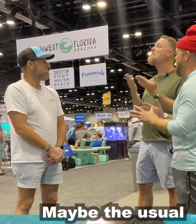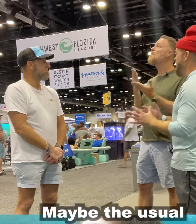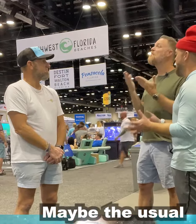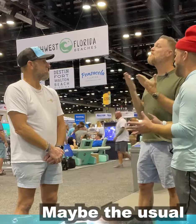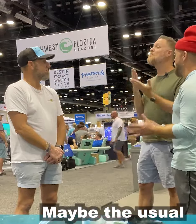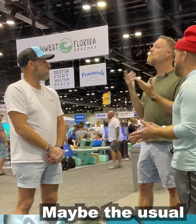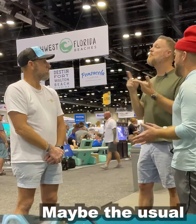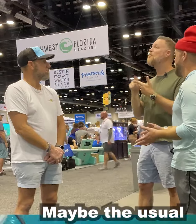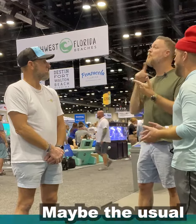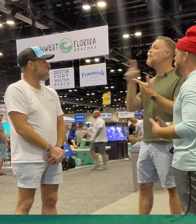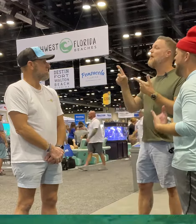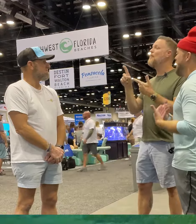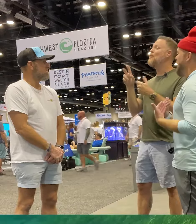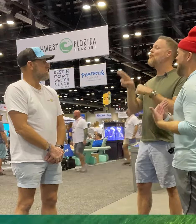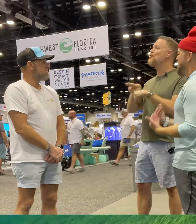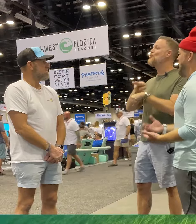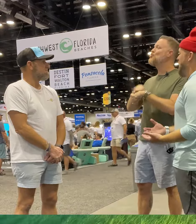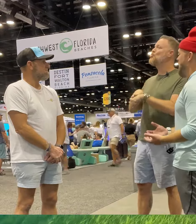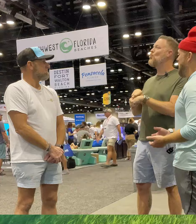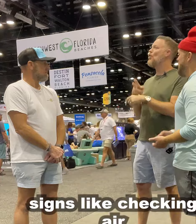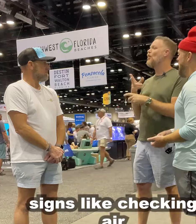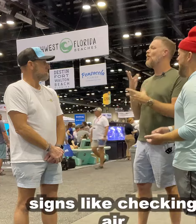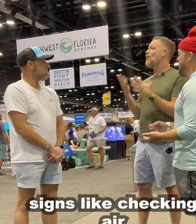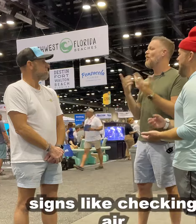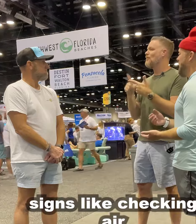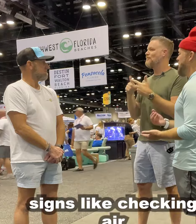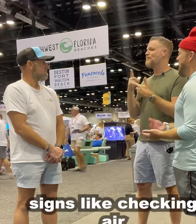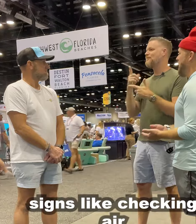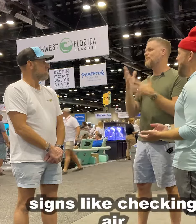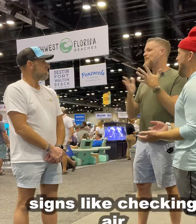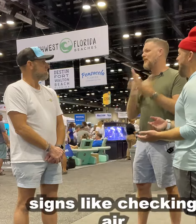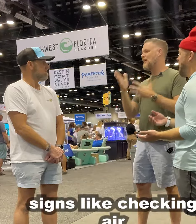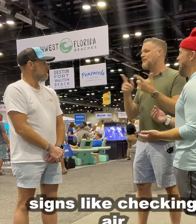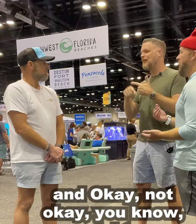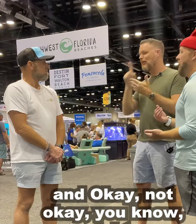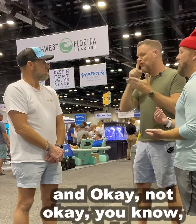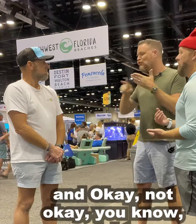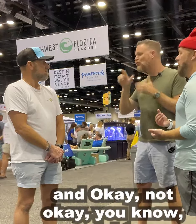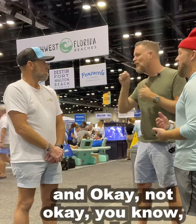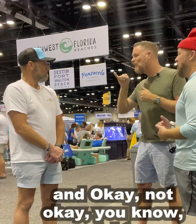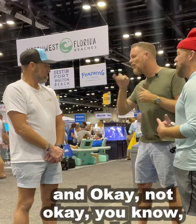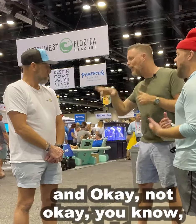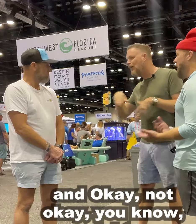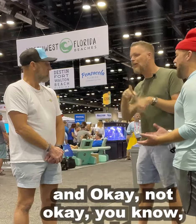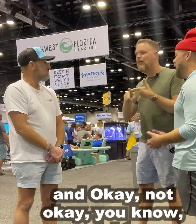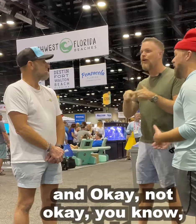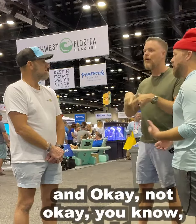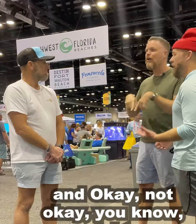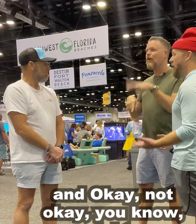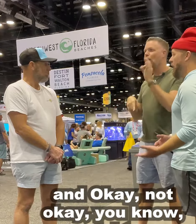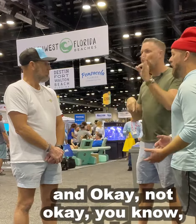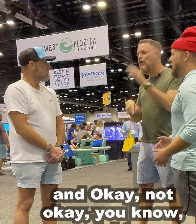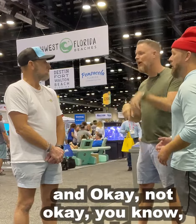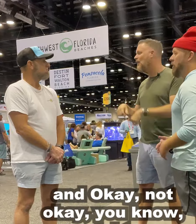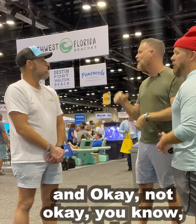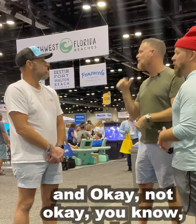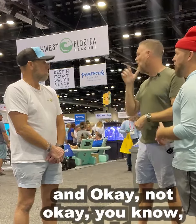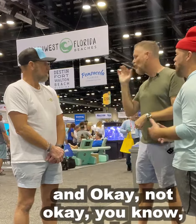usual signs like checking air and okay, not okay, you know,